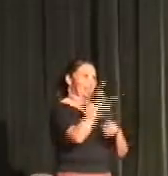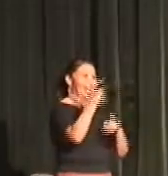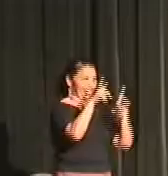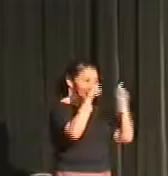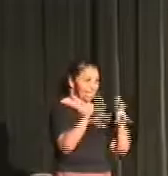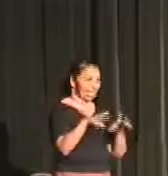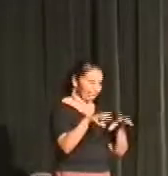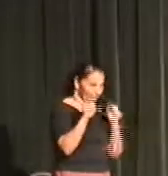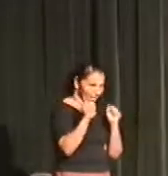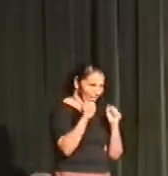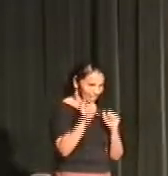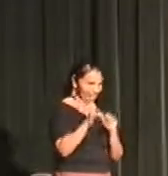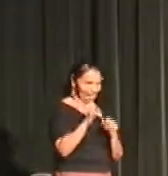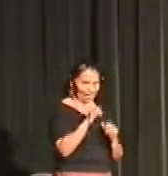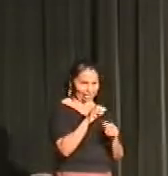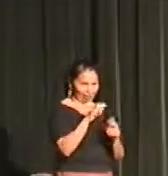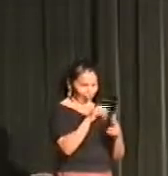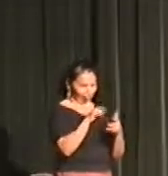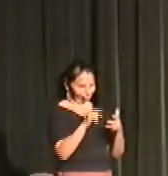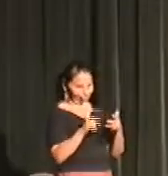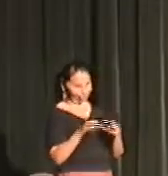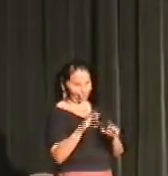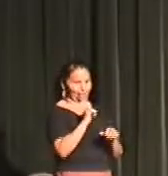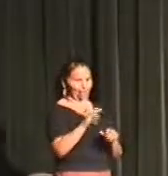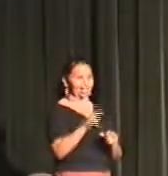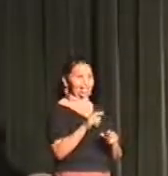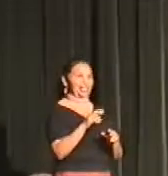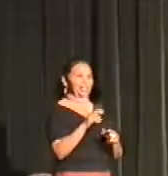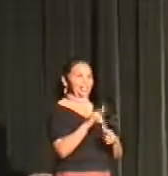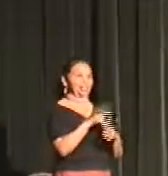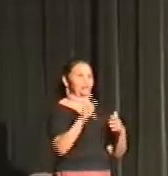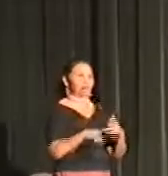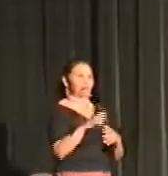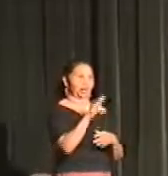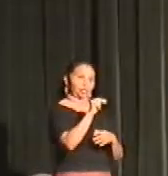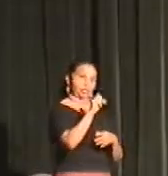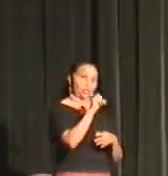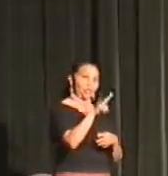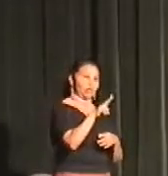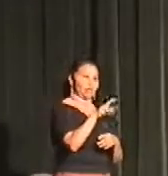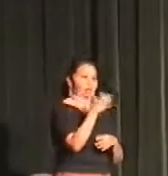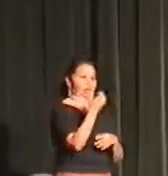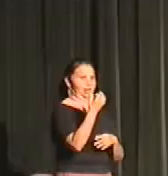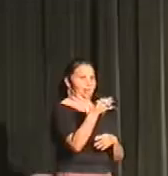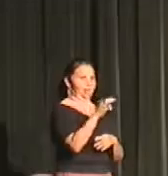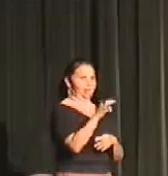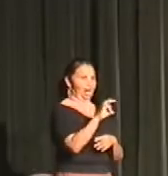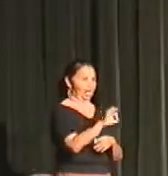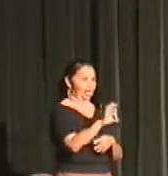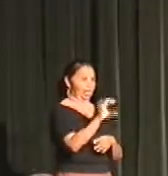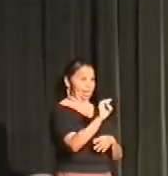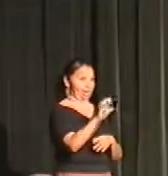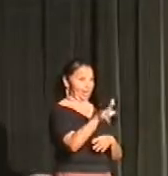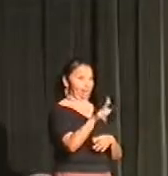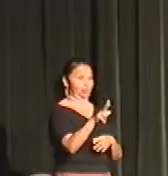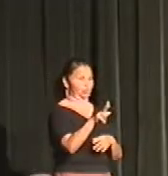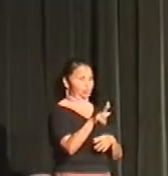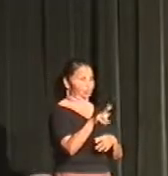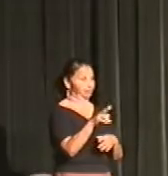got the results in November of 1983, and I got a letter,